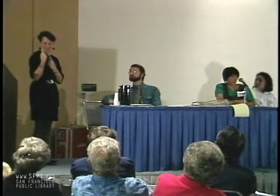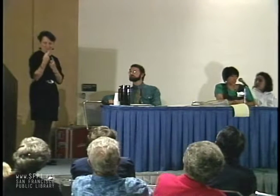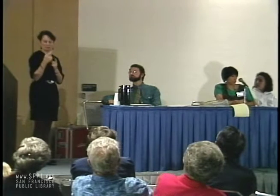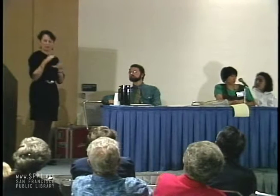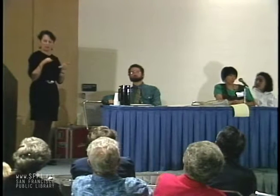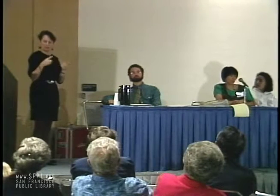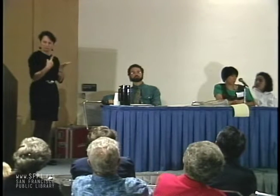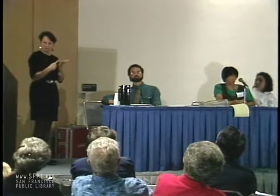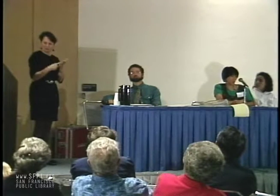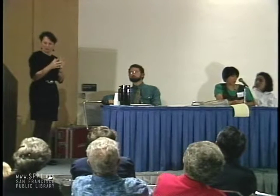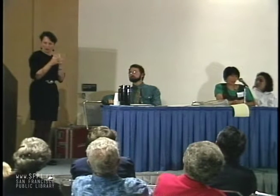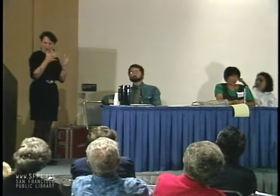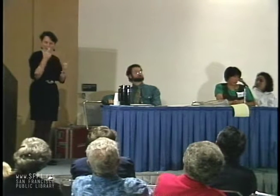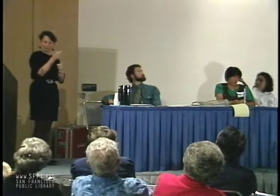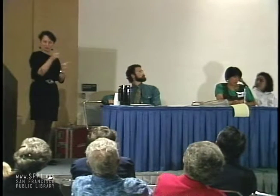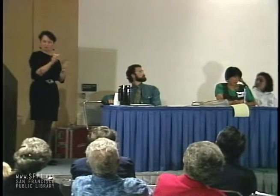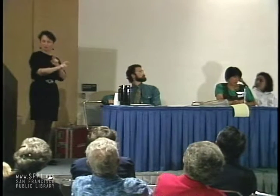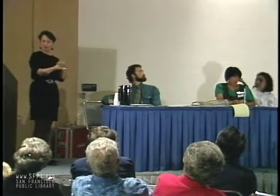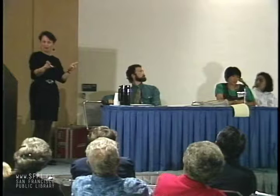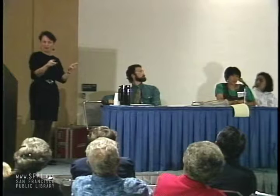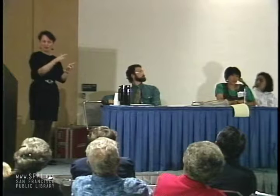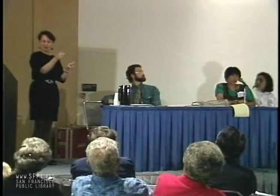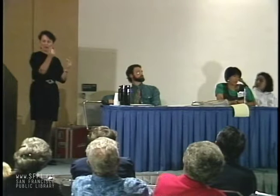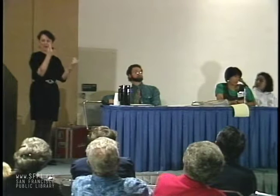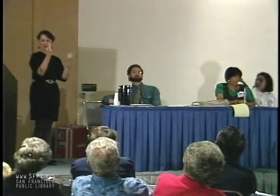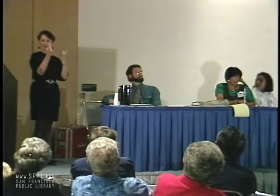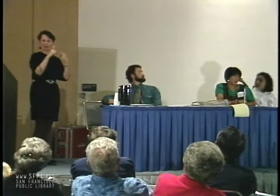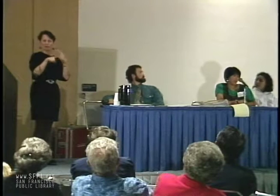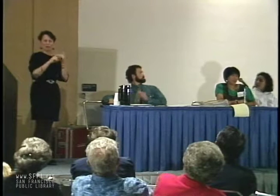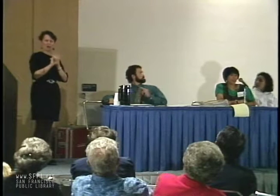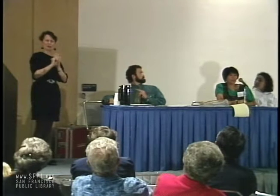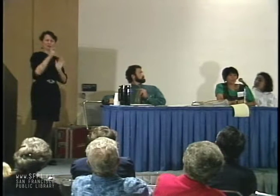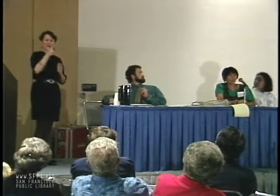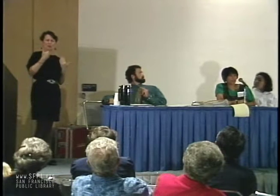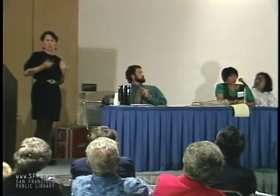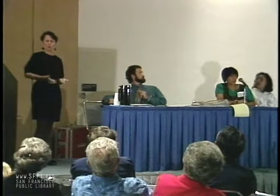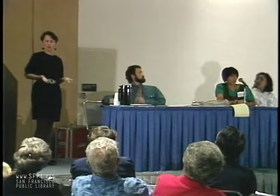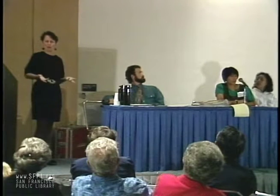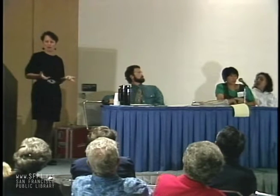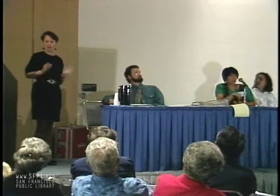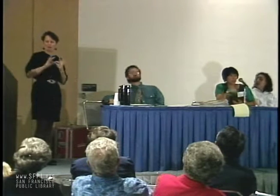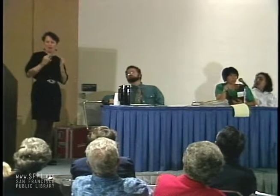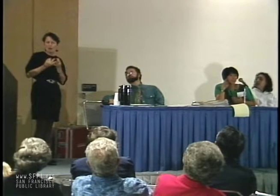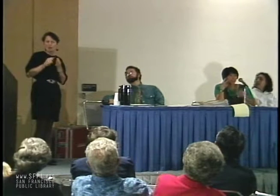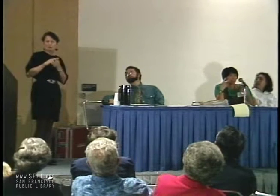just because they're ready and they're asking their questions on their identity and family issues, and because they see